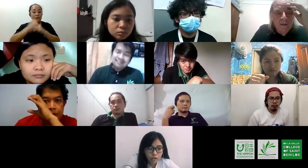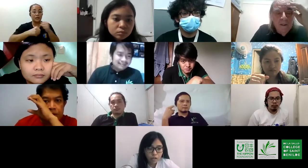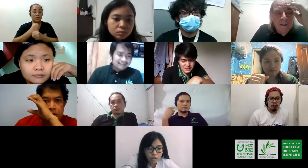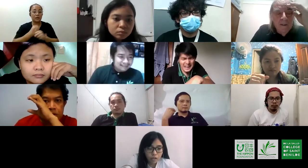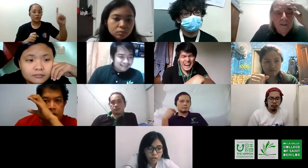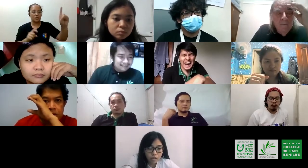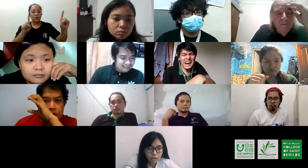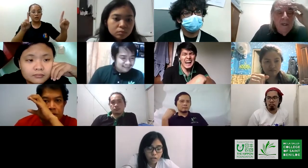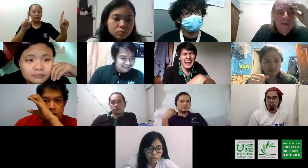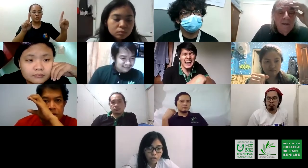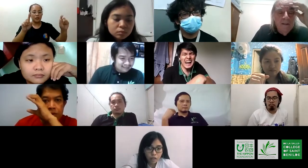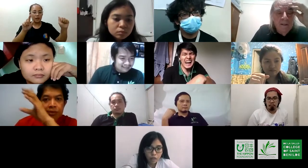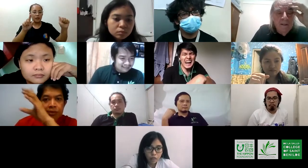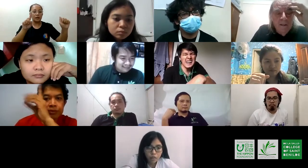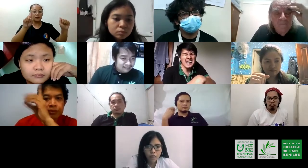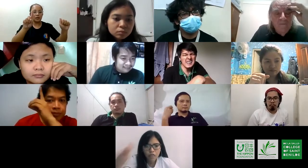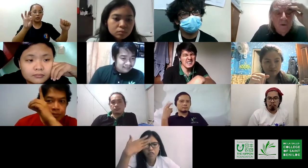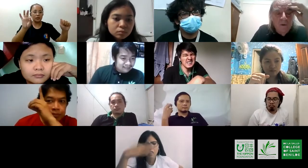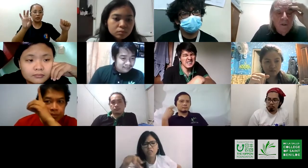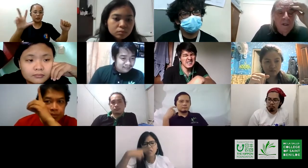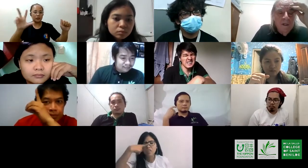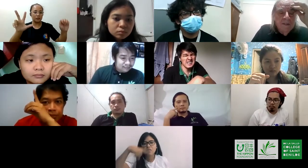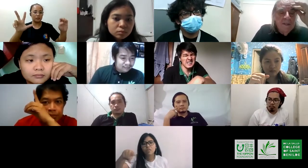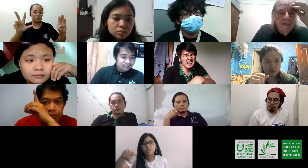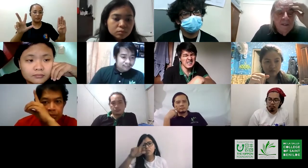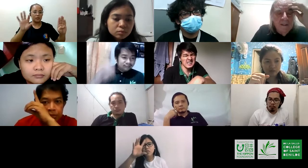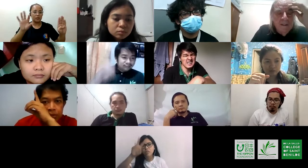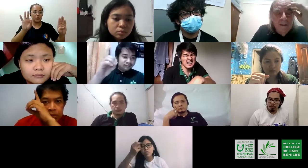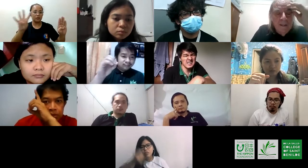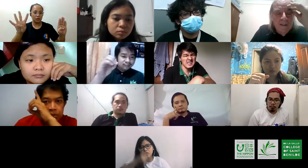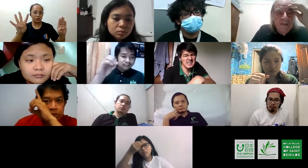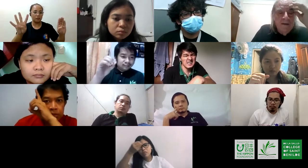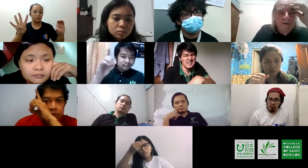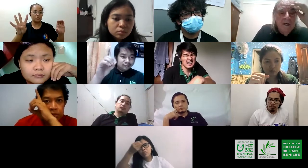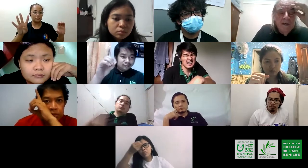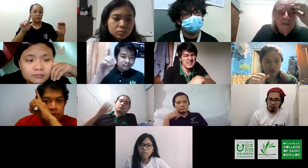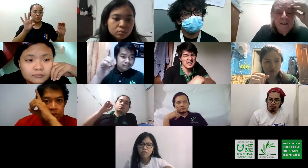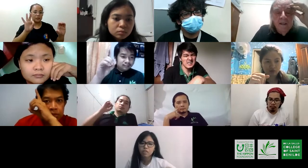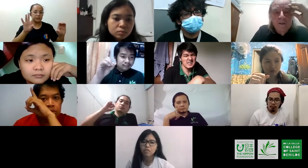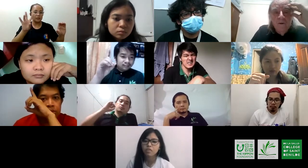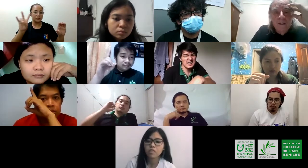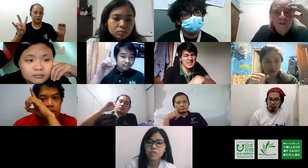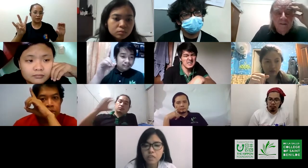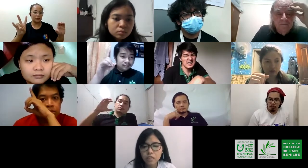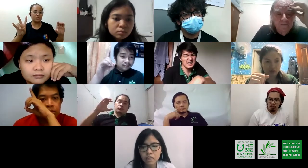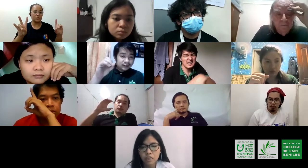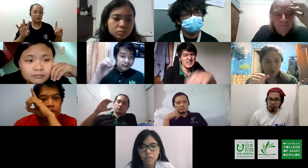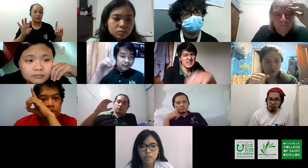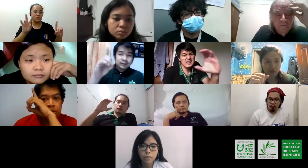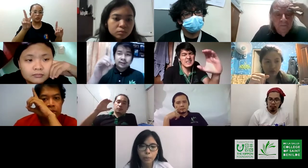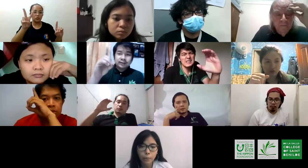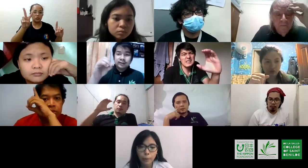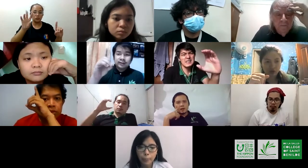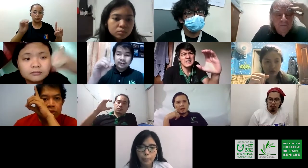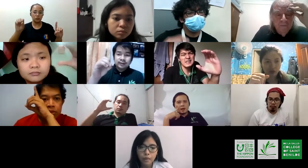1993, B, 1994, C, 1997, D, 2000. I